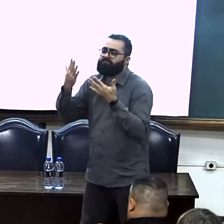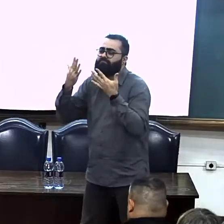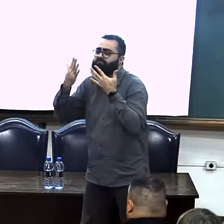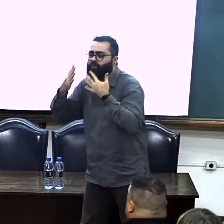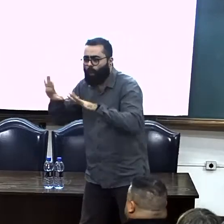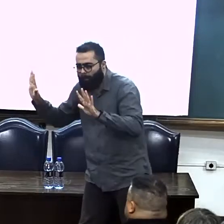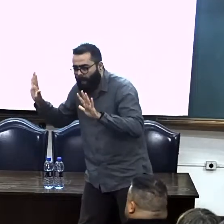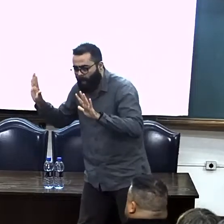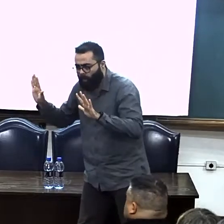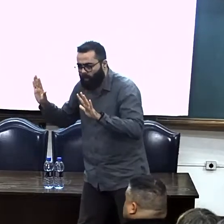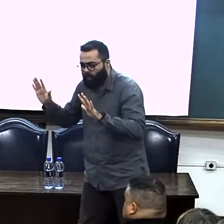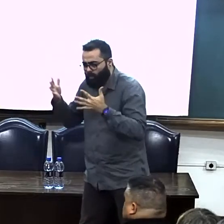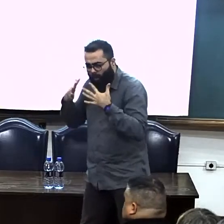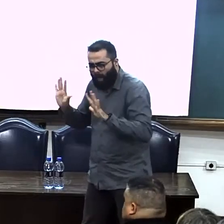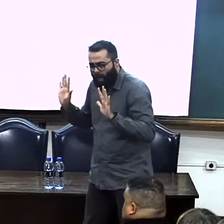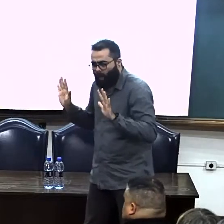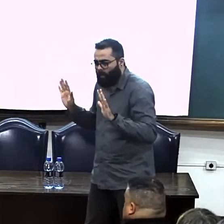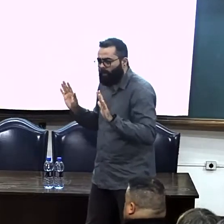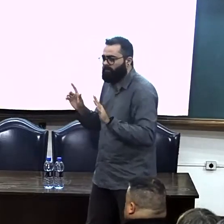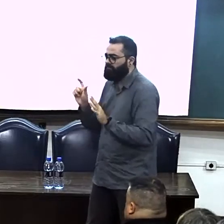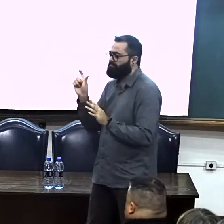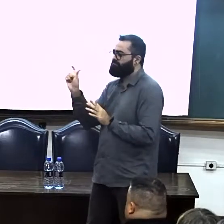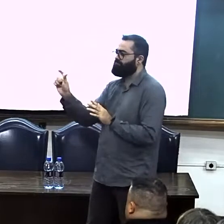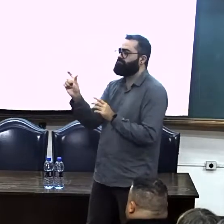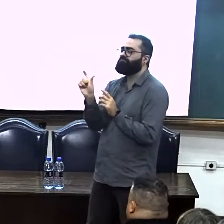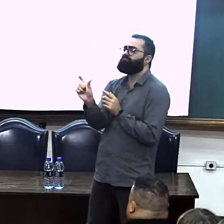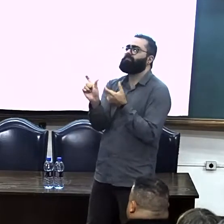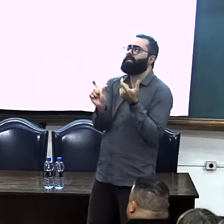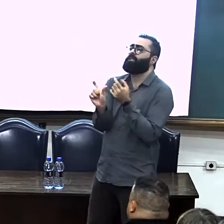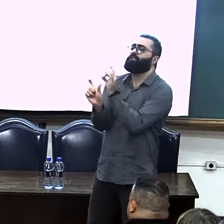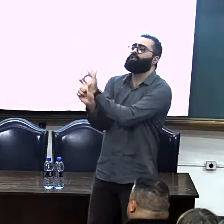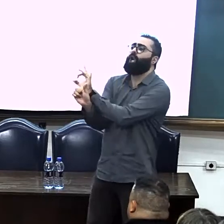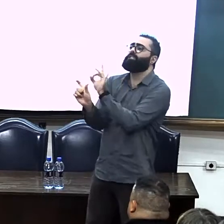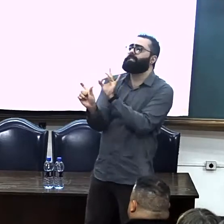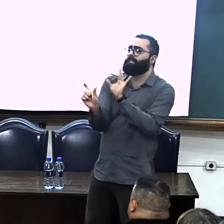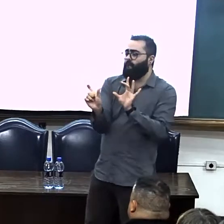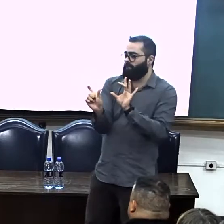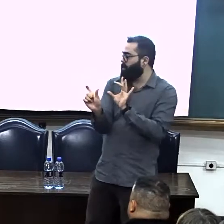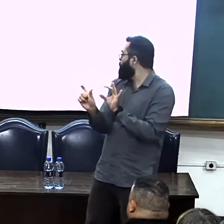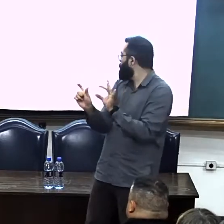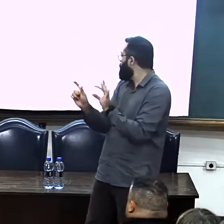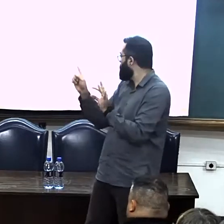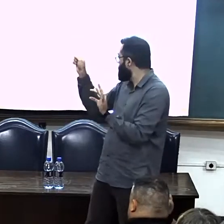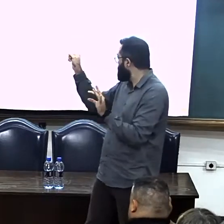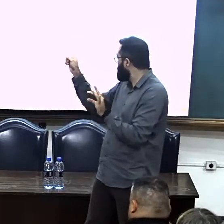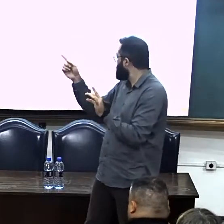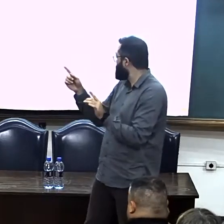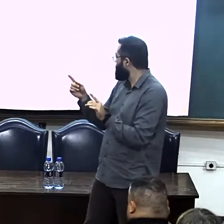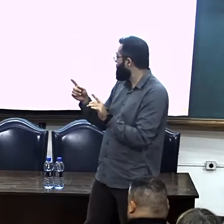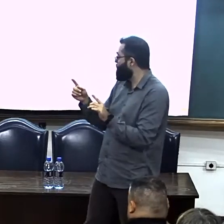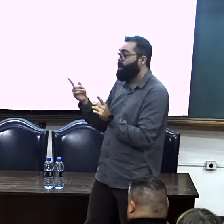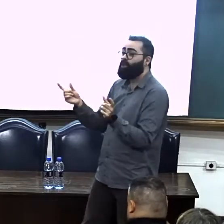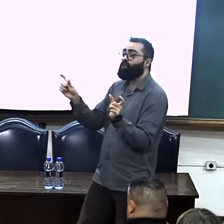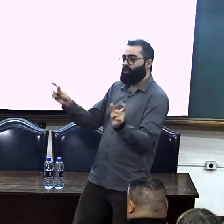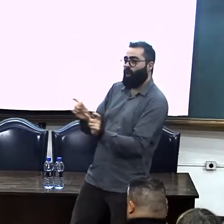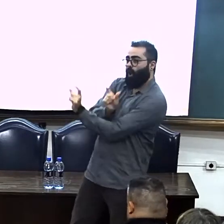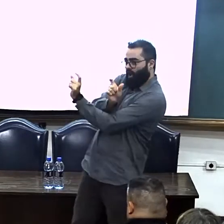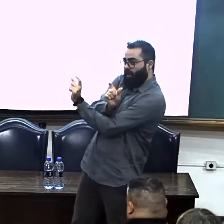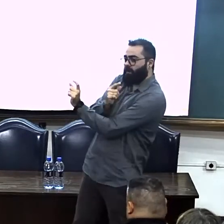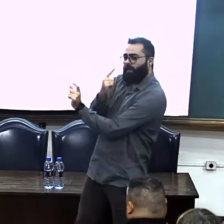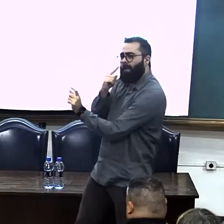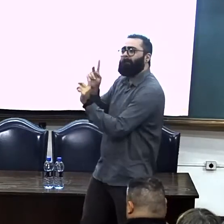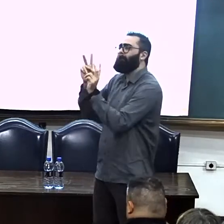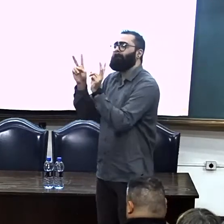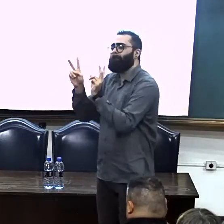met Pat, and the jaw is bigger for Pat. And then we have Pat met Kip. It's the same metrical